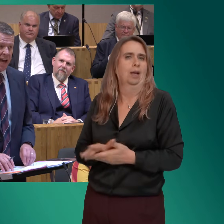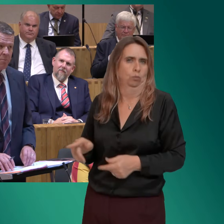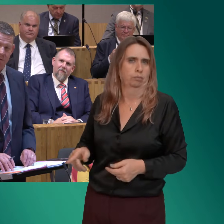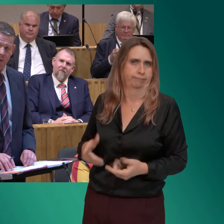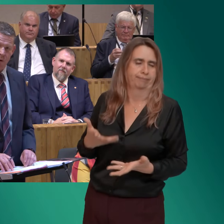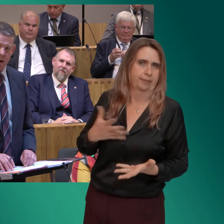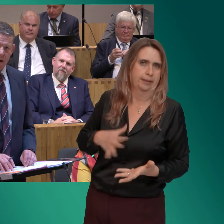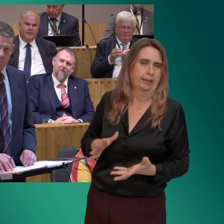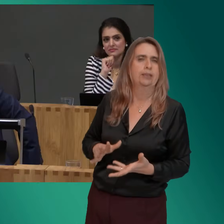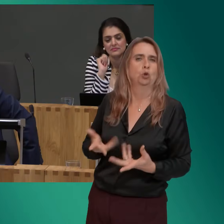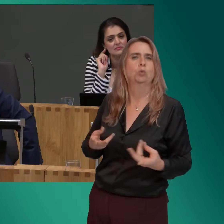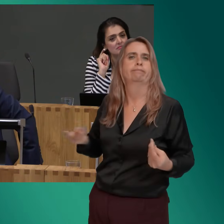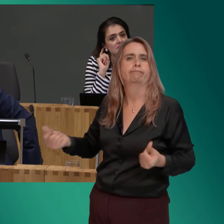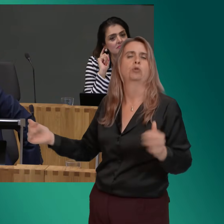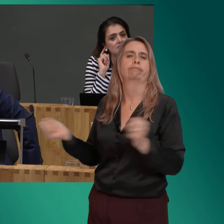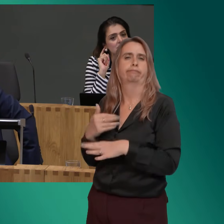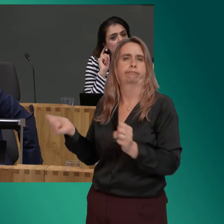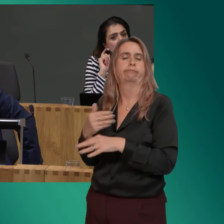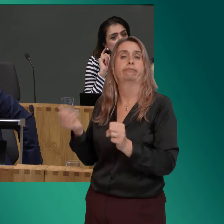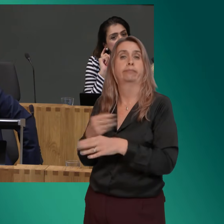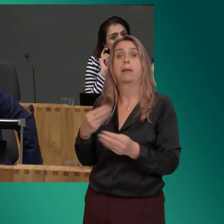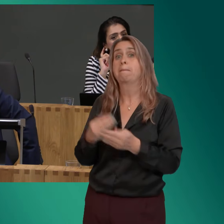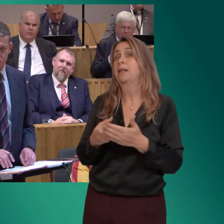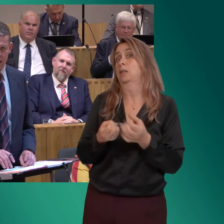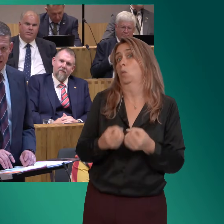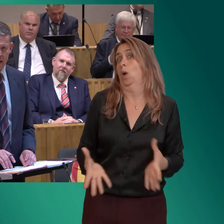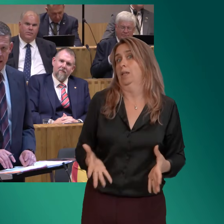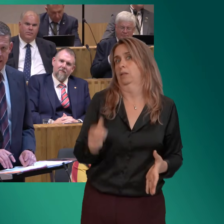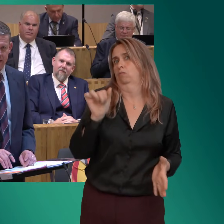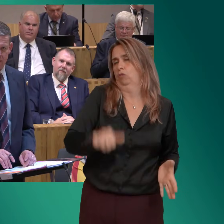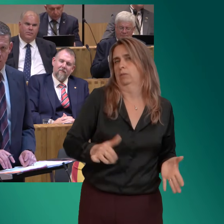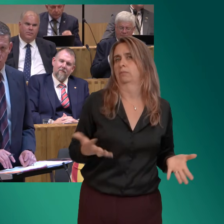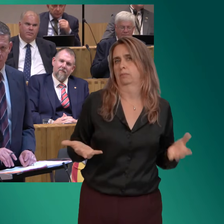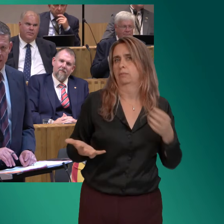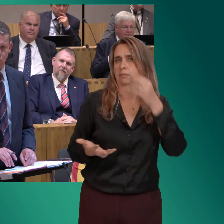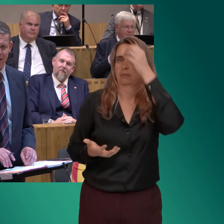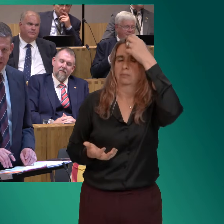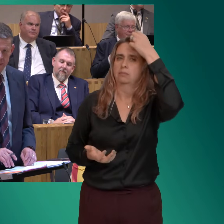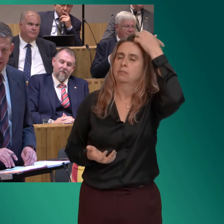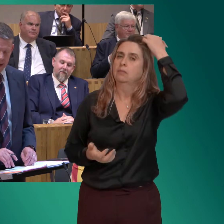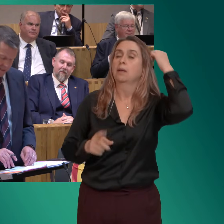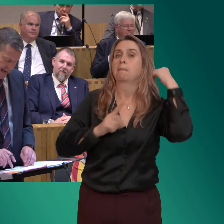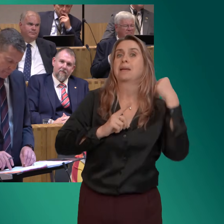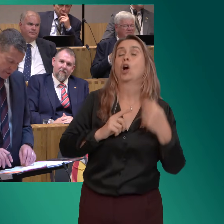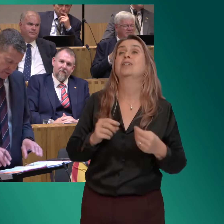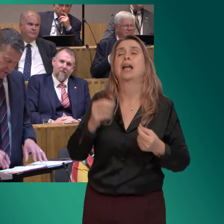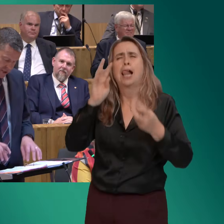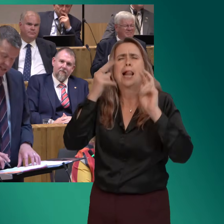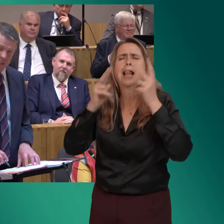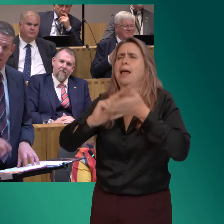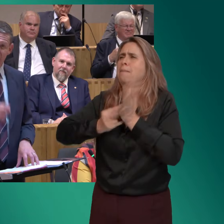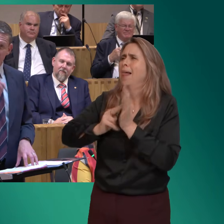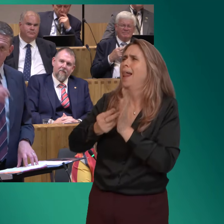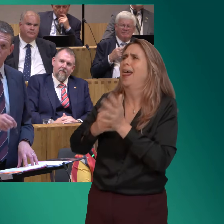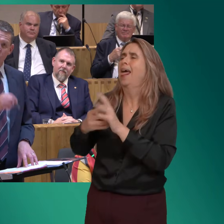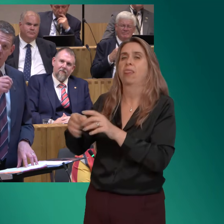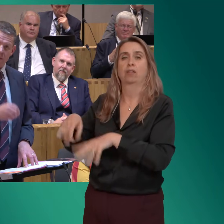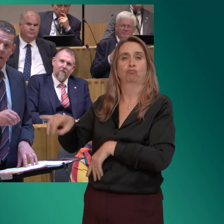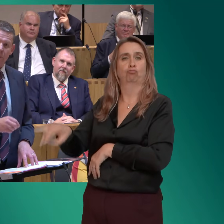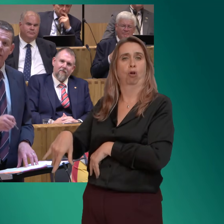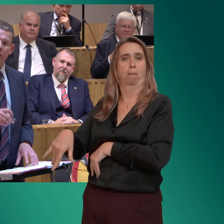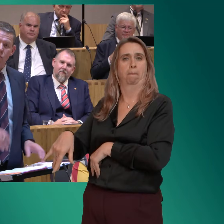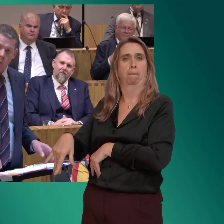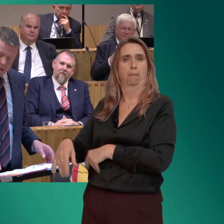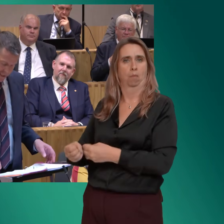the M4. Money was wasted, I must say, in getting to a place where nothing has happened in recent years. And